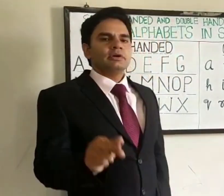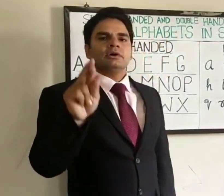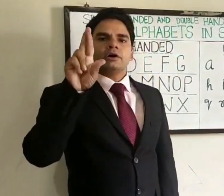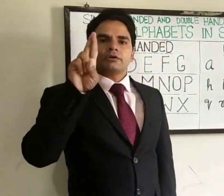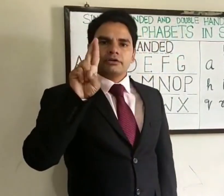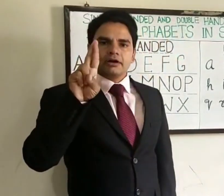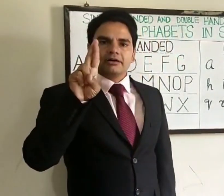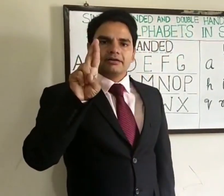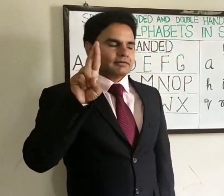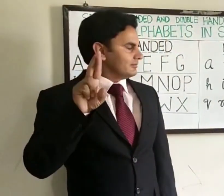R,